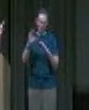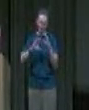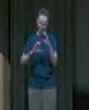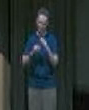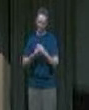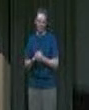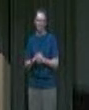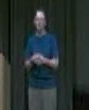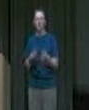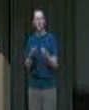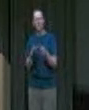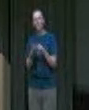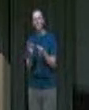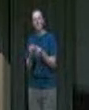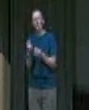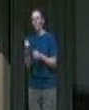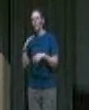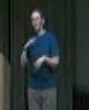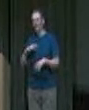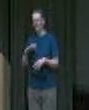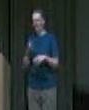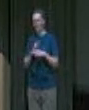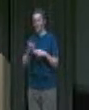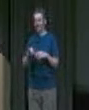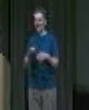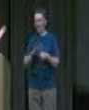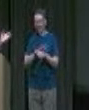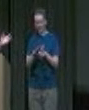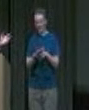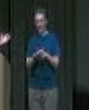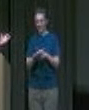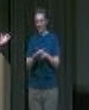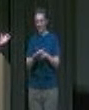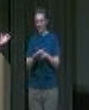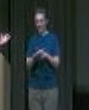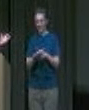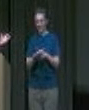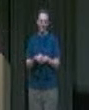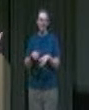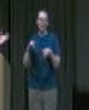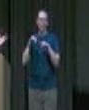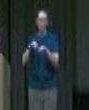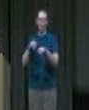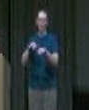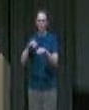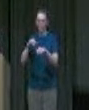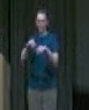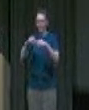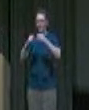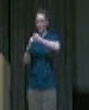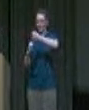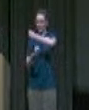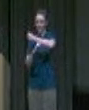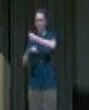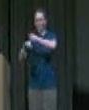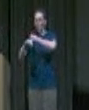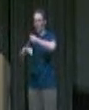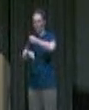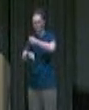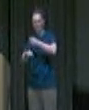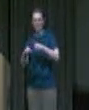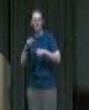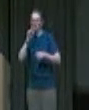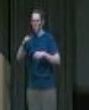I wanted to mention one benefit of using this site is it's downstream of Front Street Bridge, so we don't have to worry about